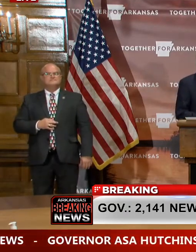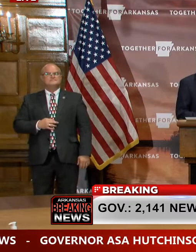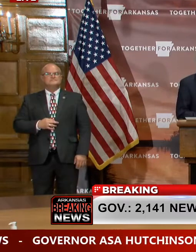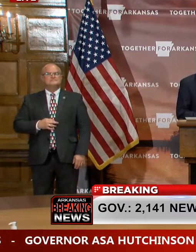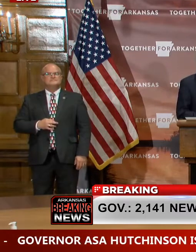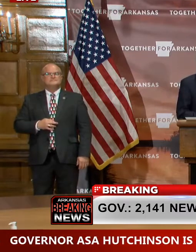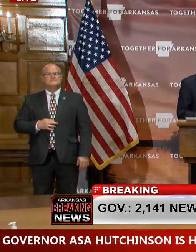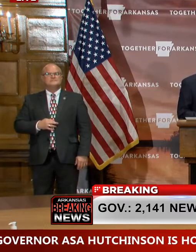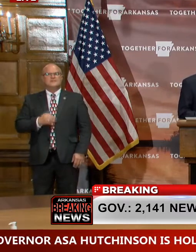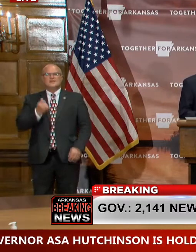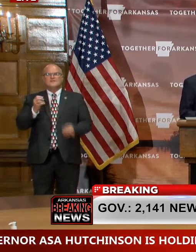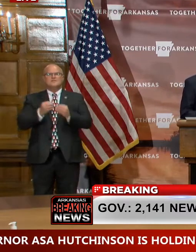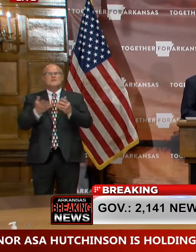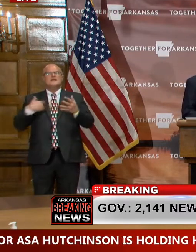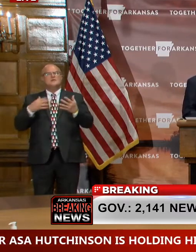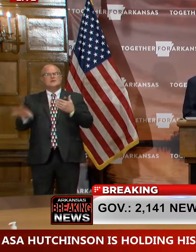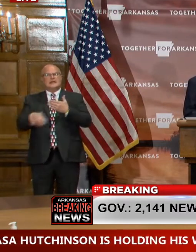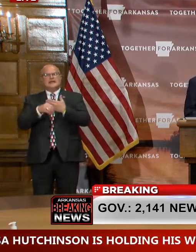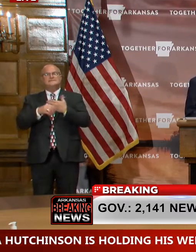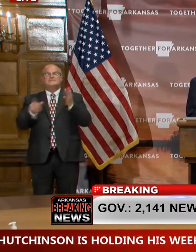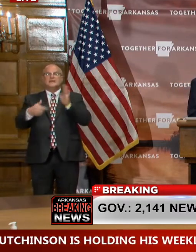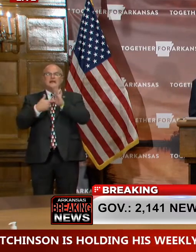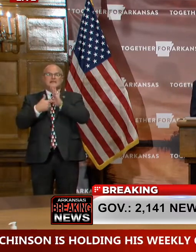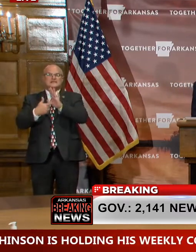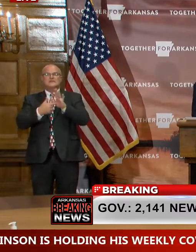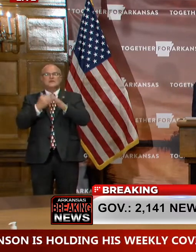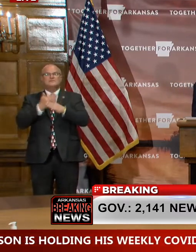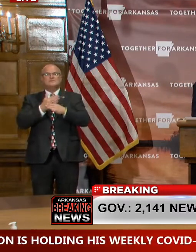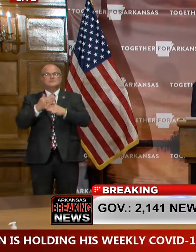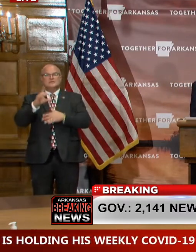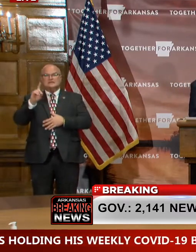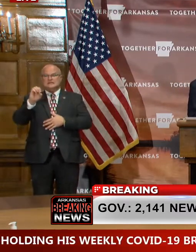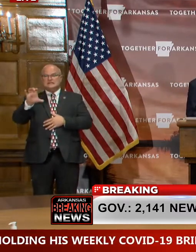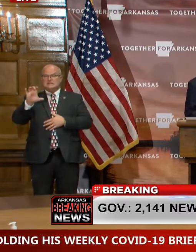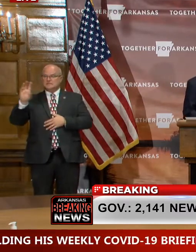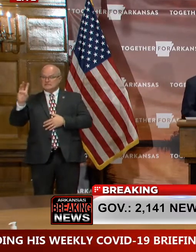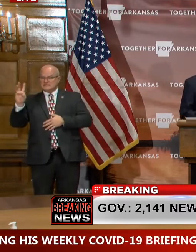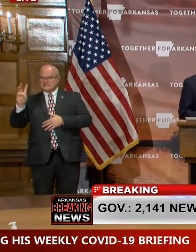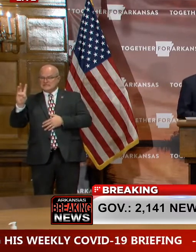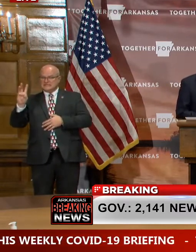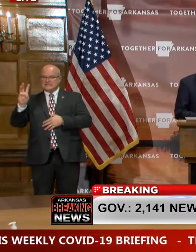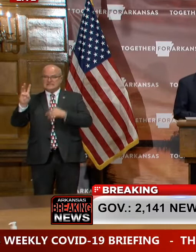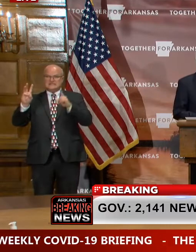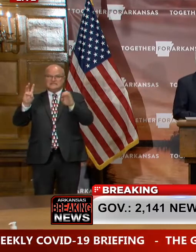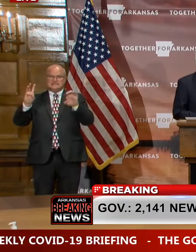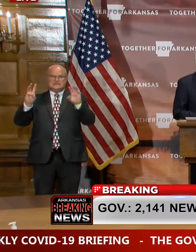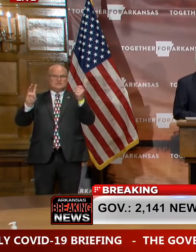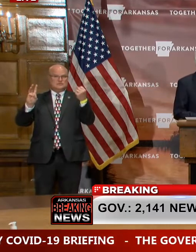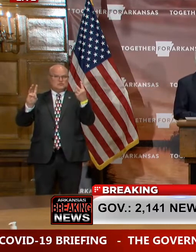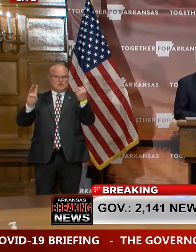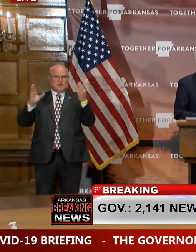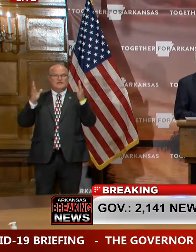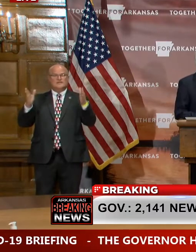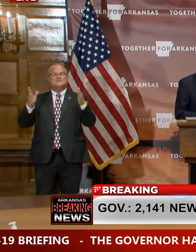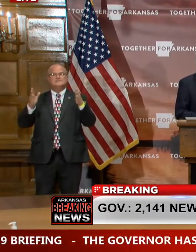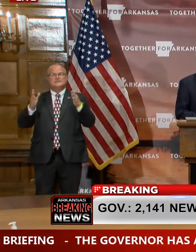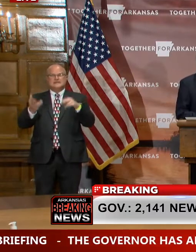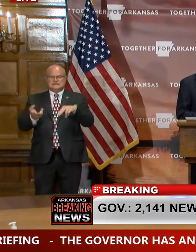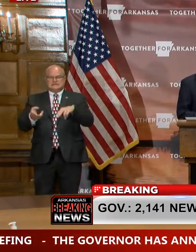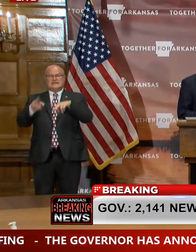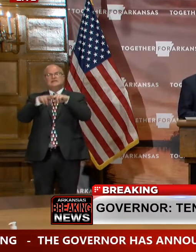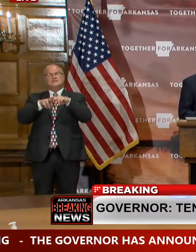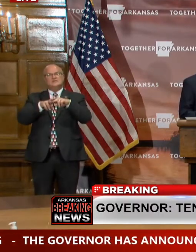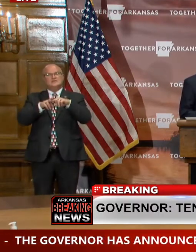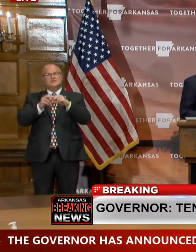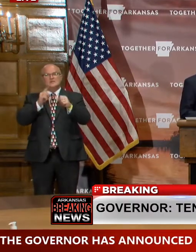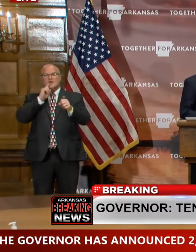other things I wanted to add. This illustrates between December 6 and December 12 the increase